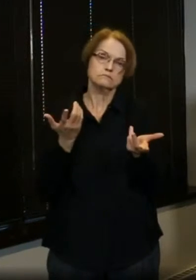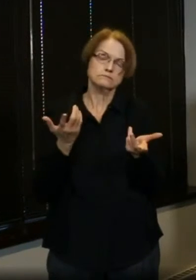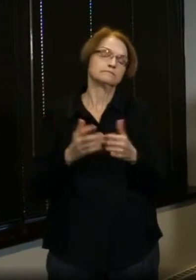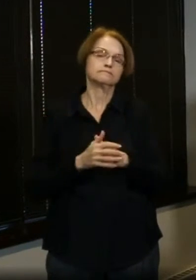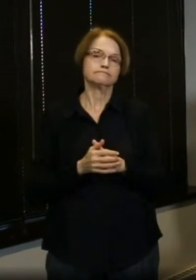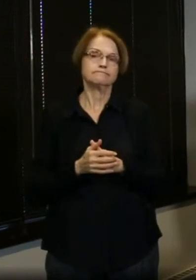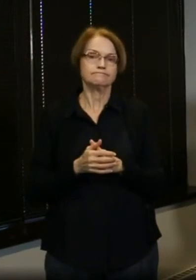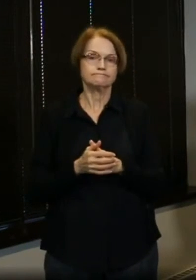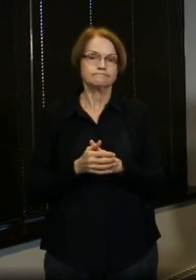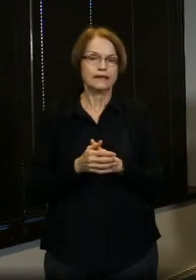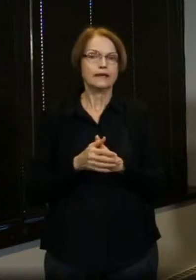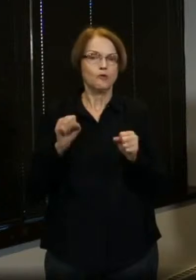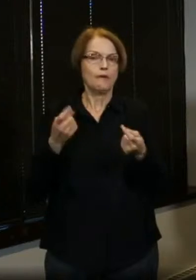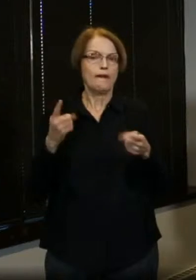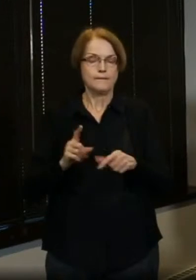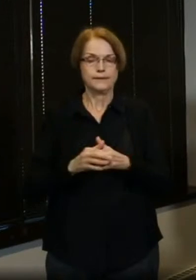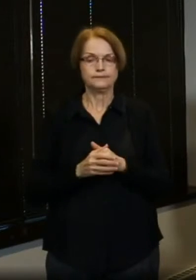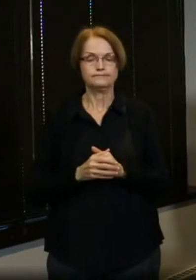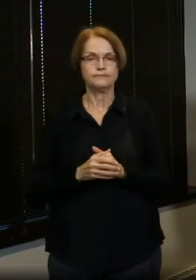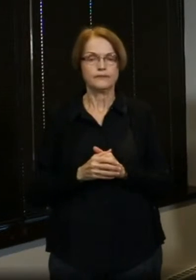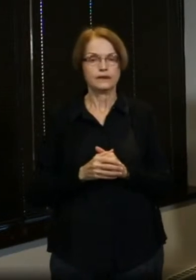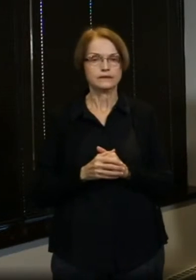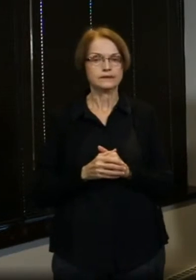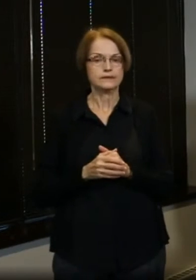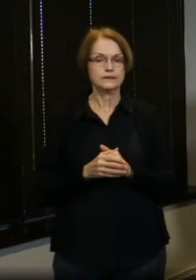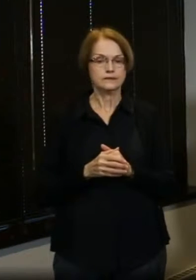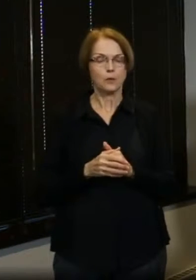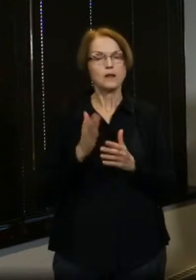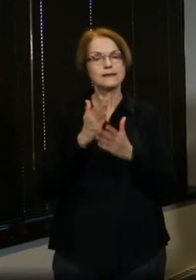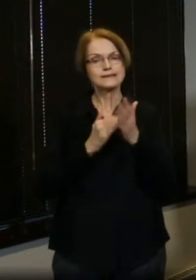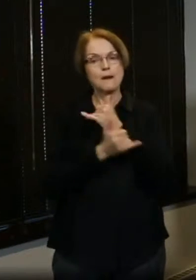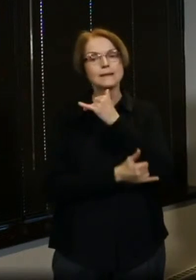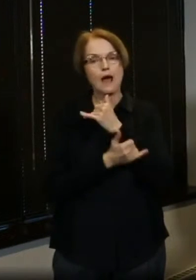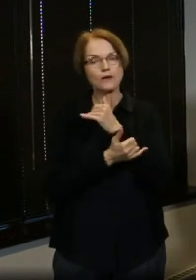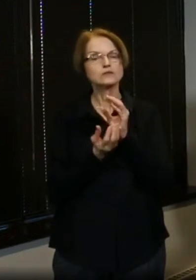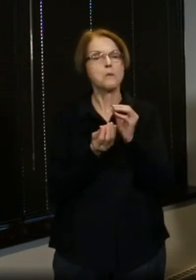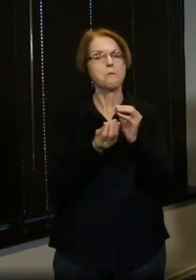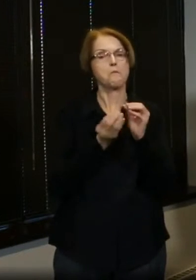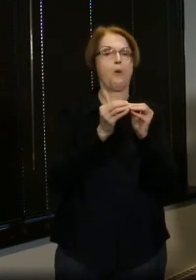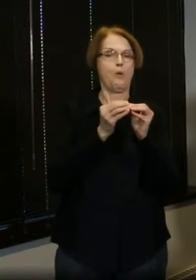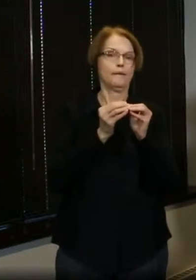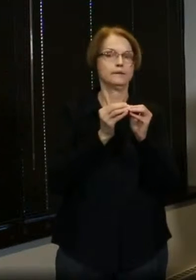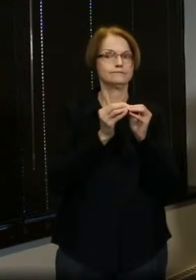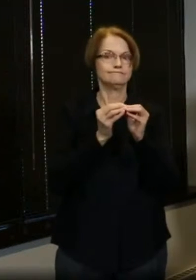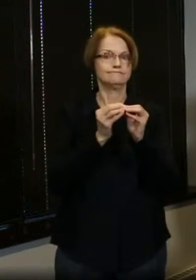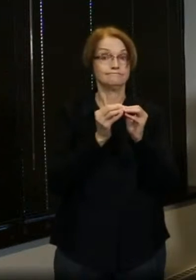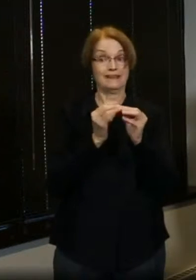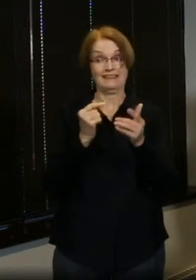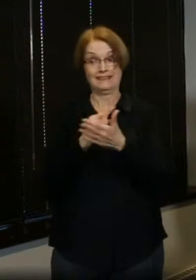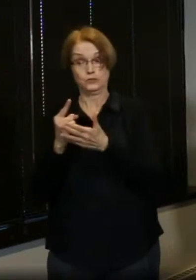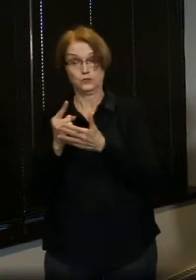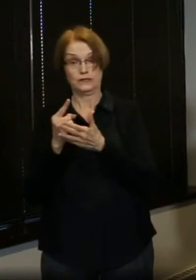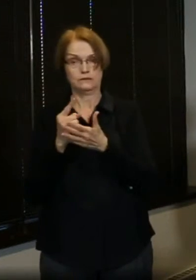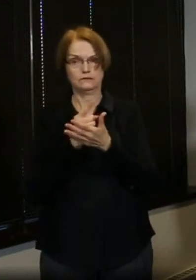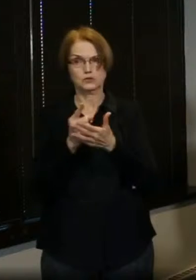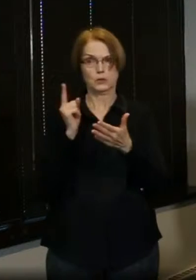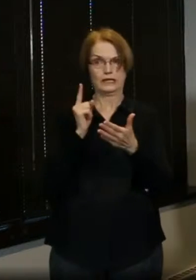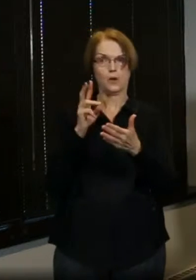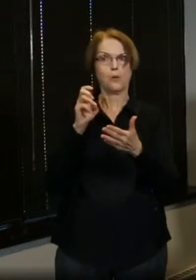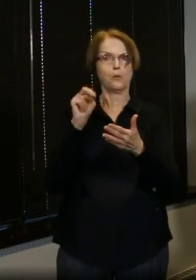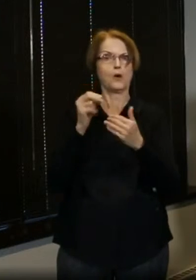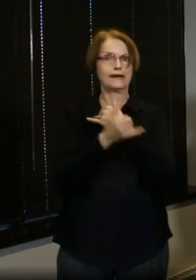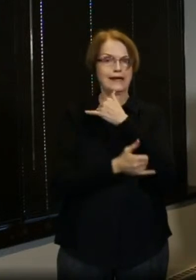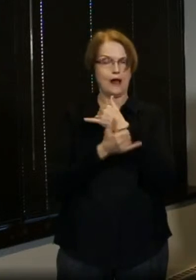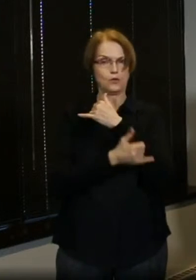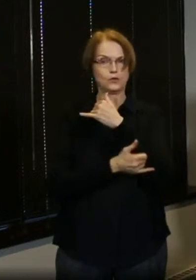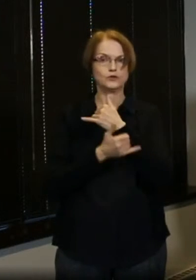Now, certainly there's a higher percentage in some counties compared to where they were the week before, and I think that's Warren County that